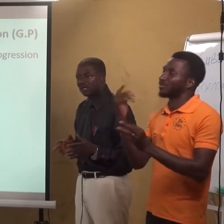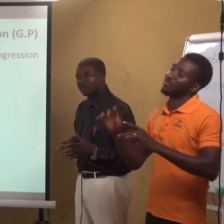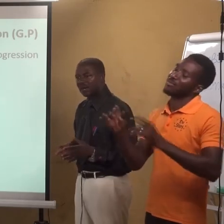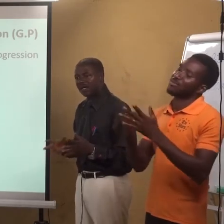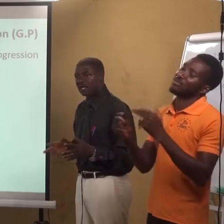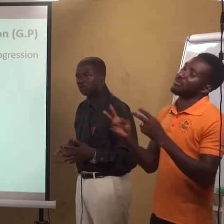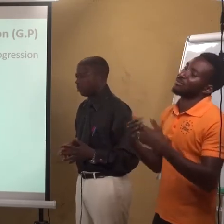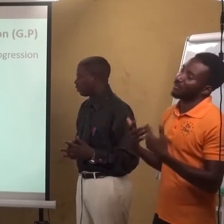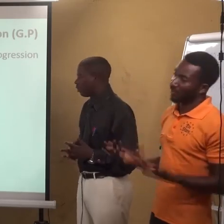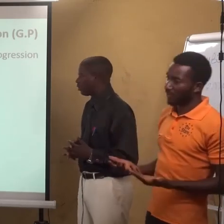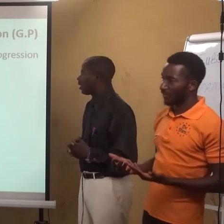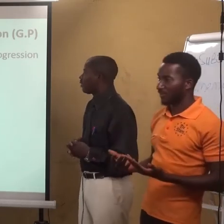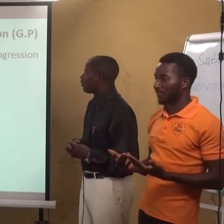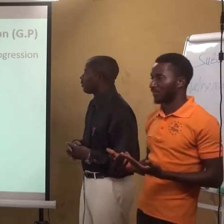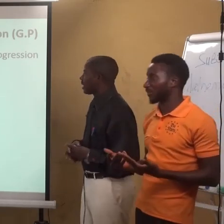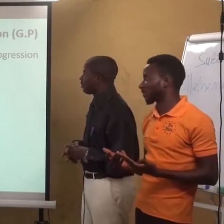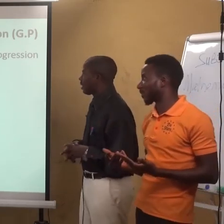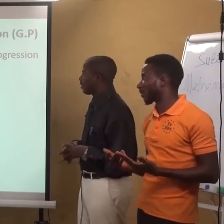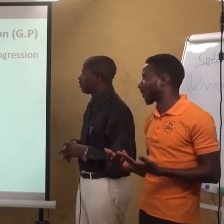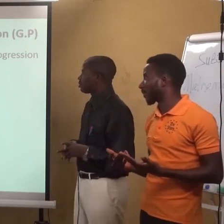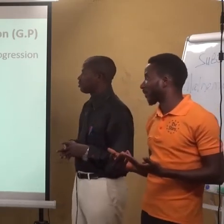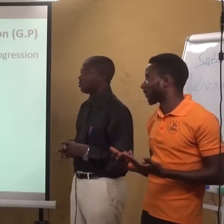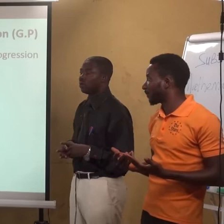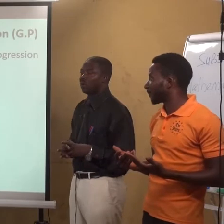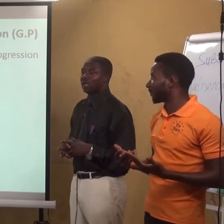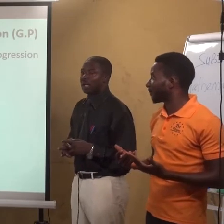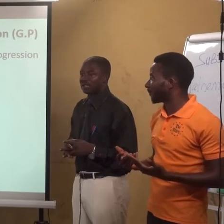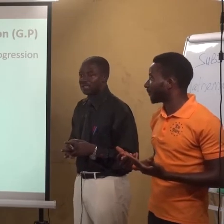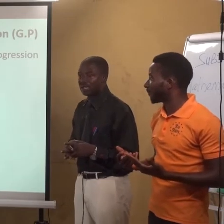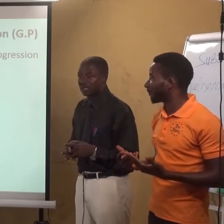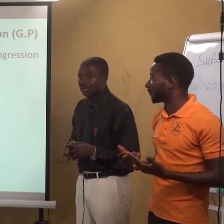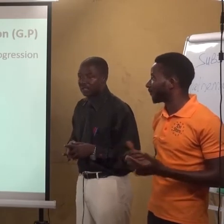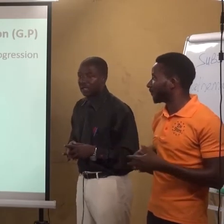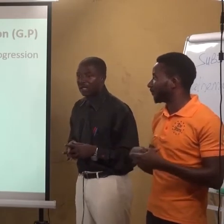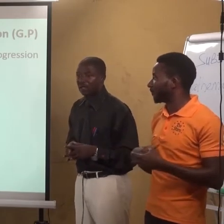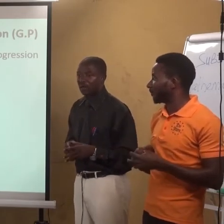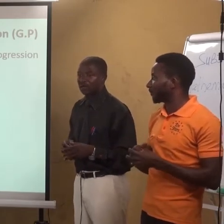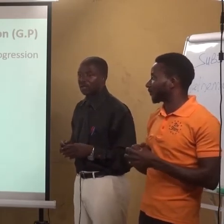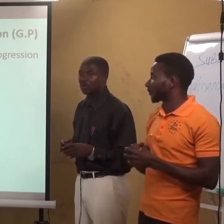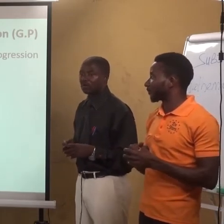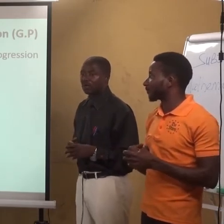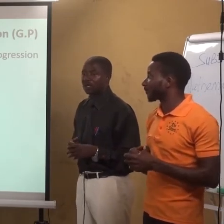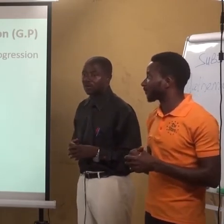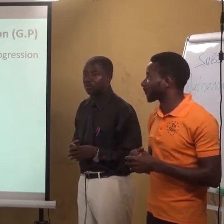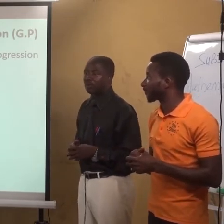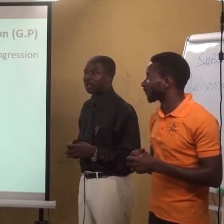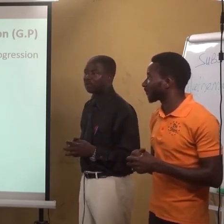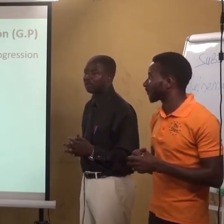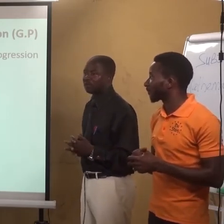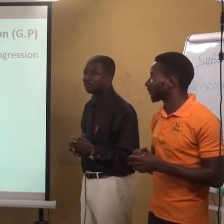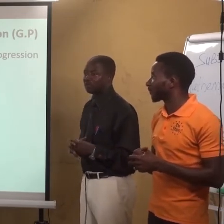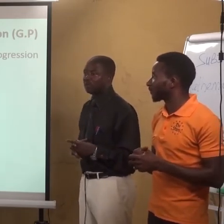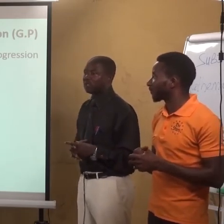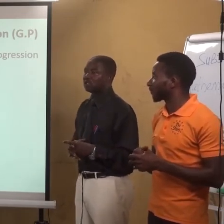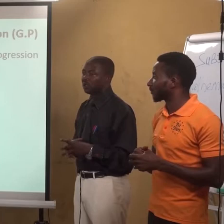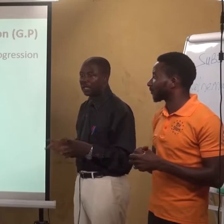to identify the unknown. From there, you can be able to ascertain any question or solve any problem that is